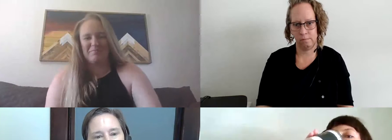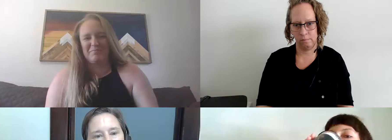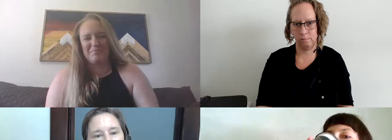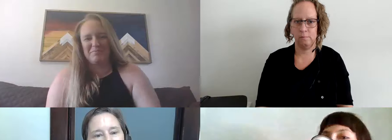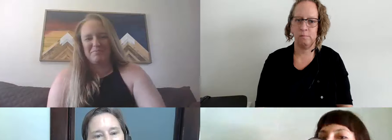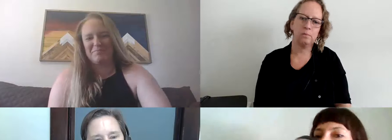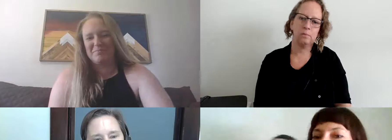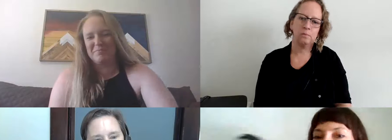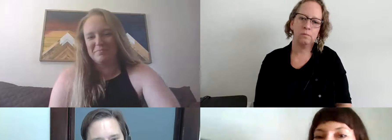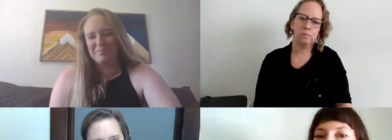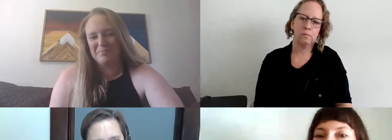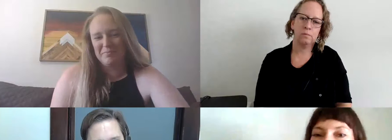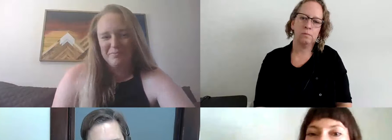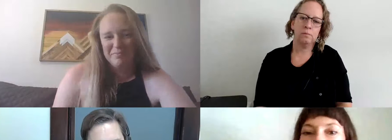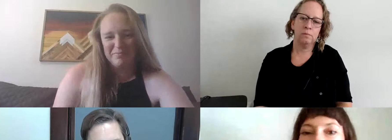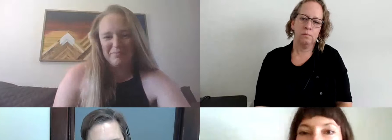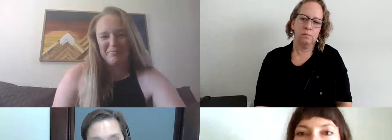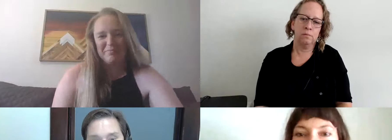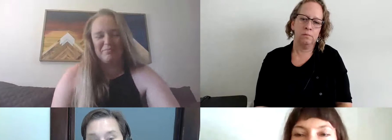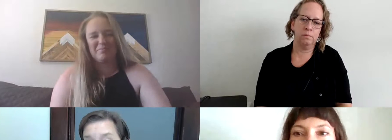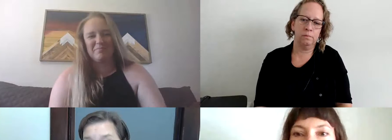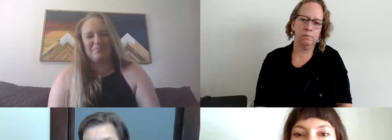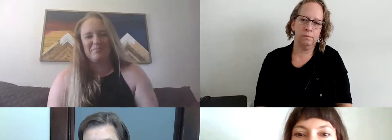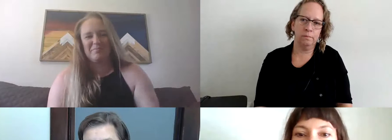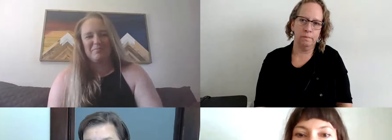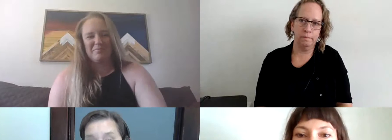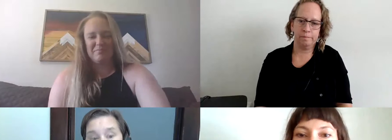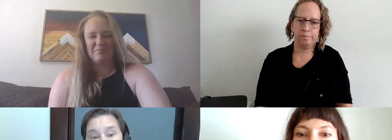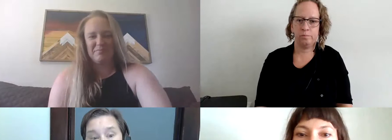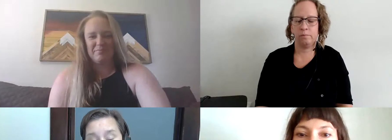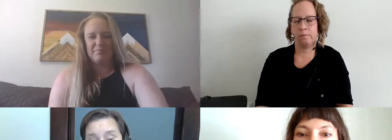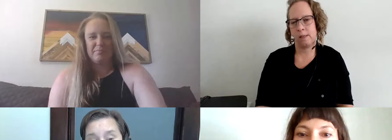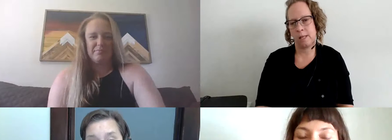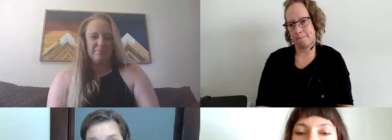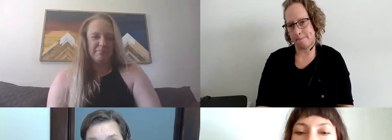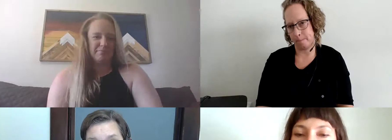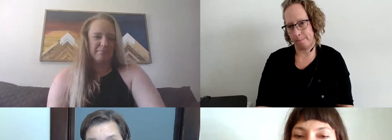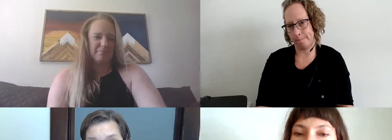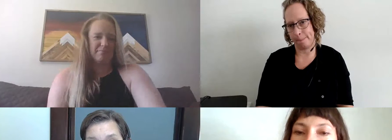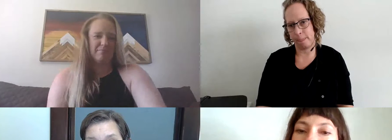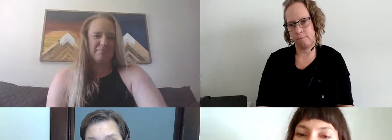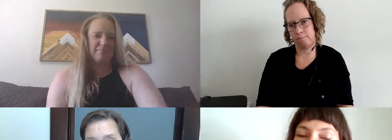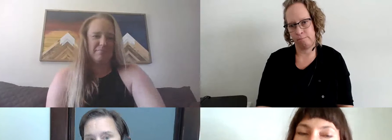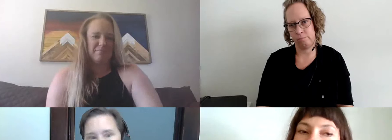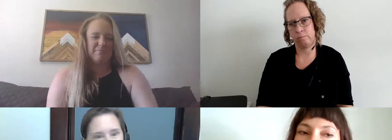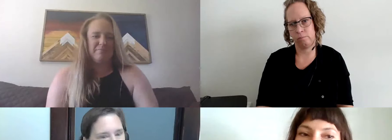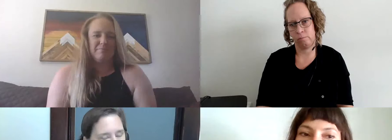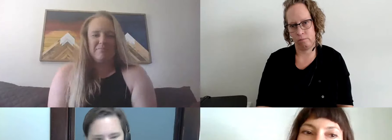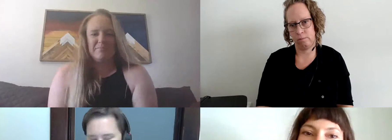three platforms you can embed RCC. In the future, we may add additional platforms to that. I realize